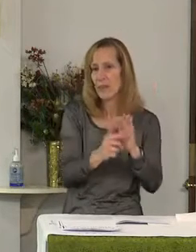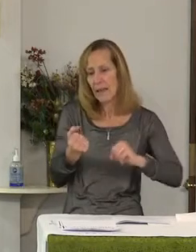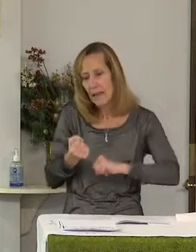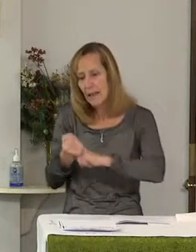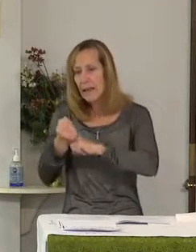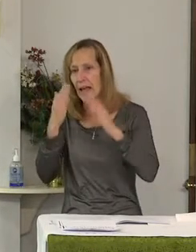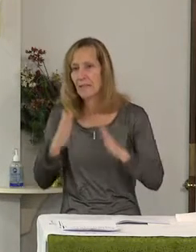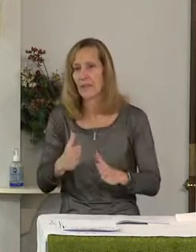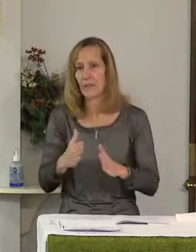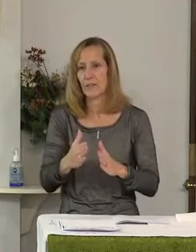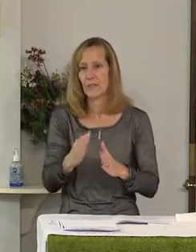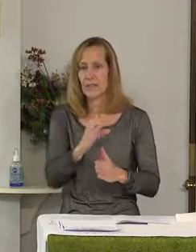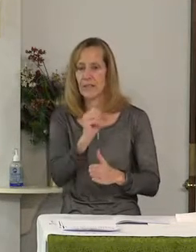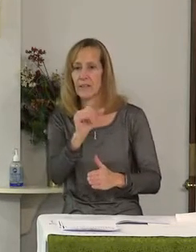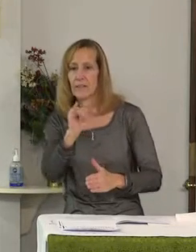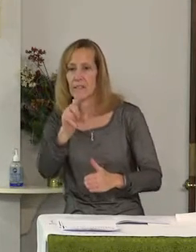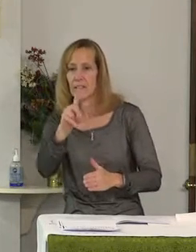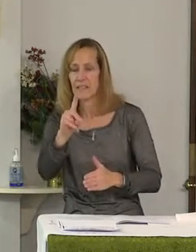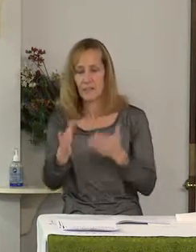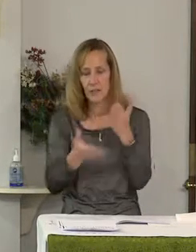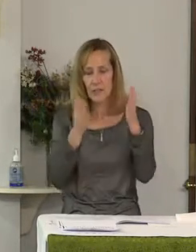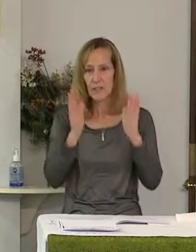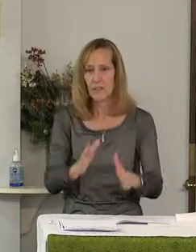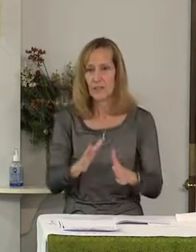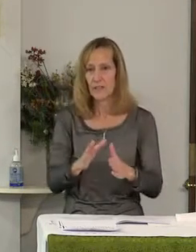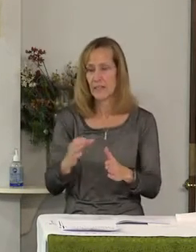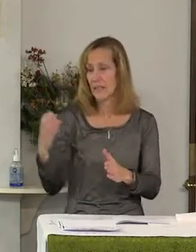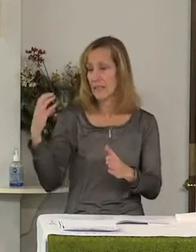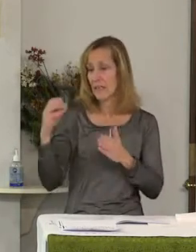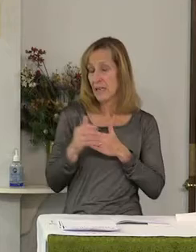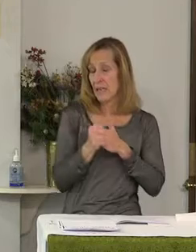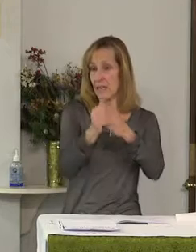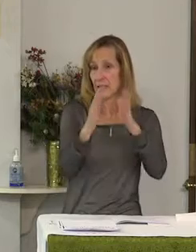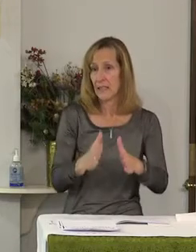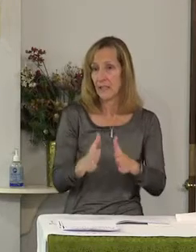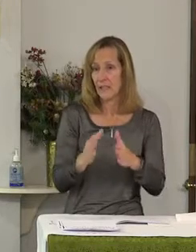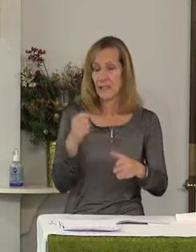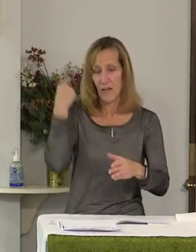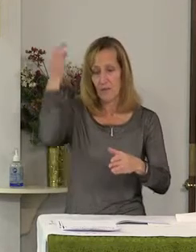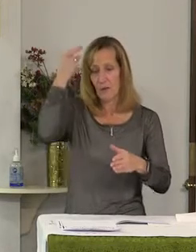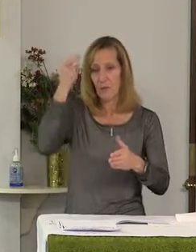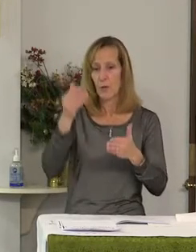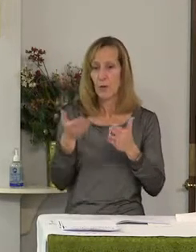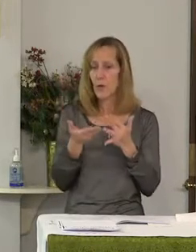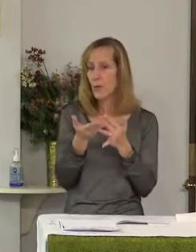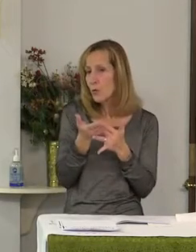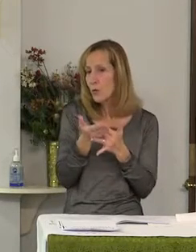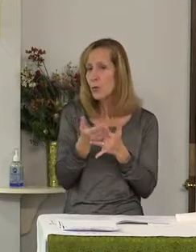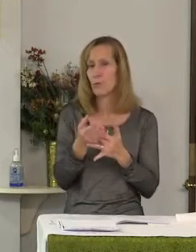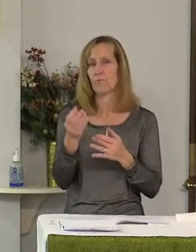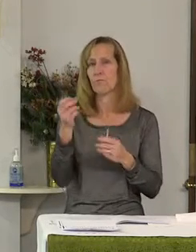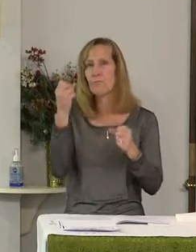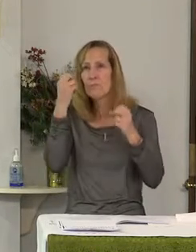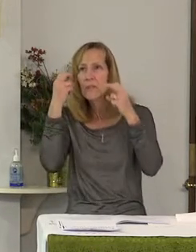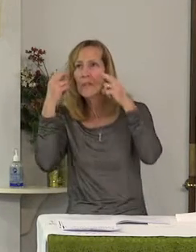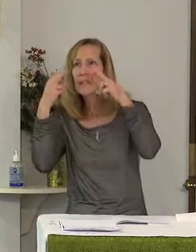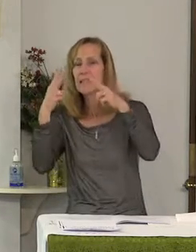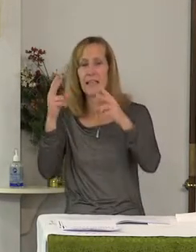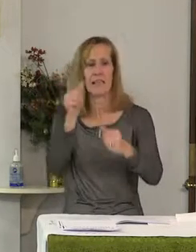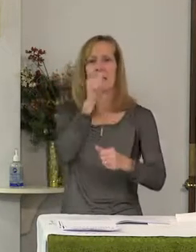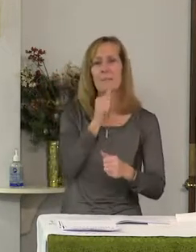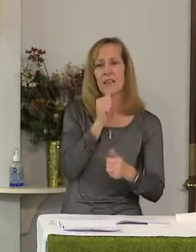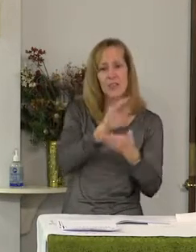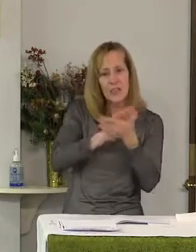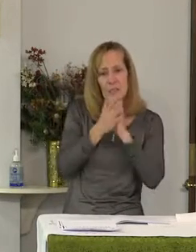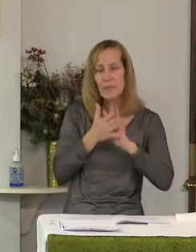civil servants and corporate executives, and leaders of governments, that through their insight and patience, peace